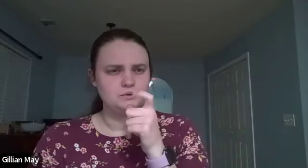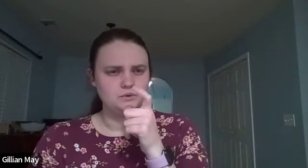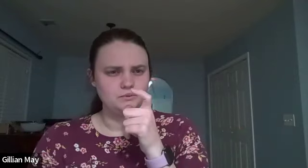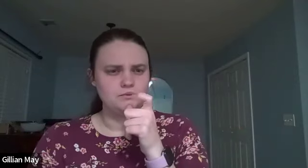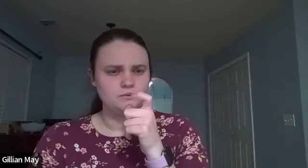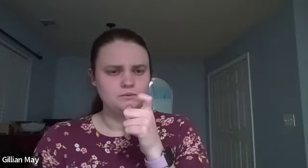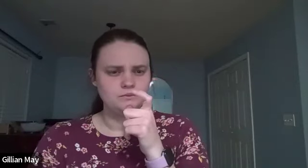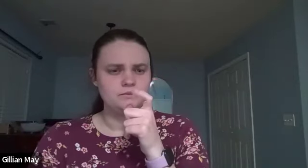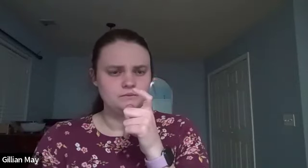who?